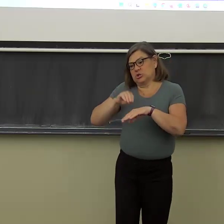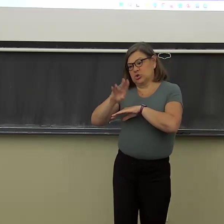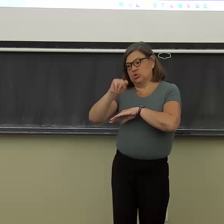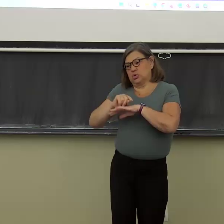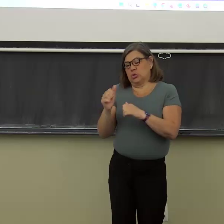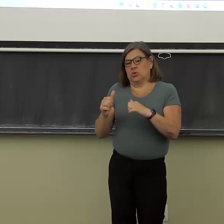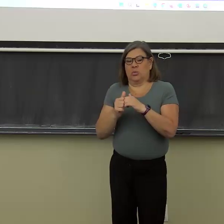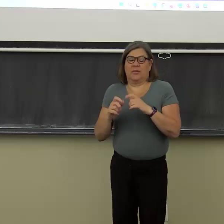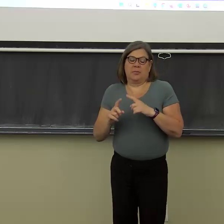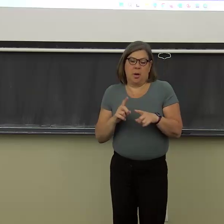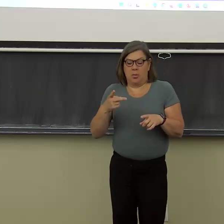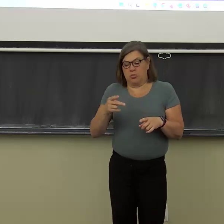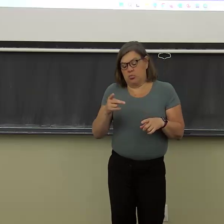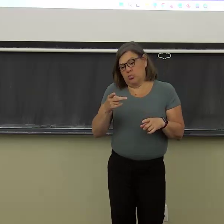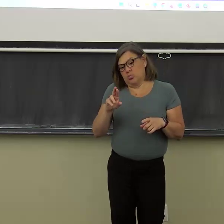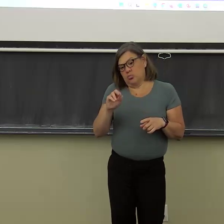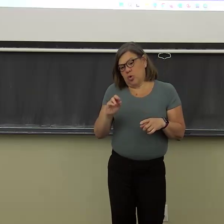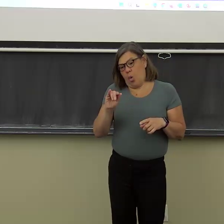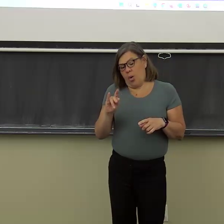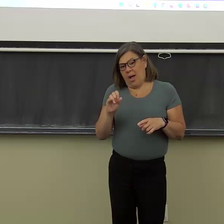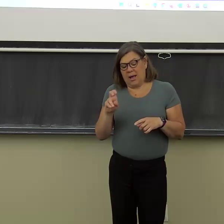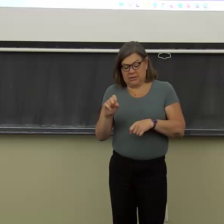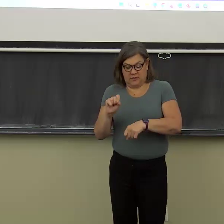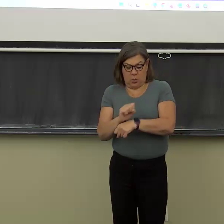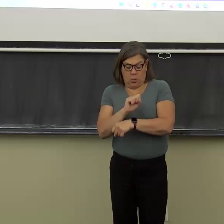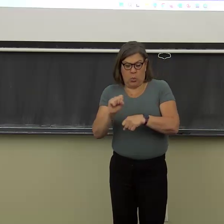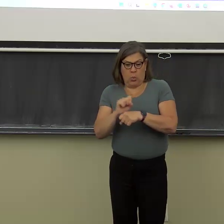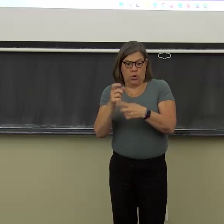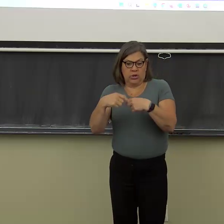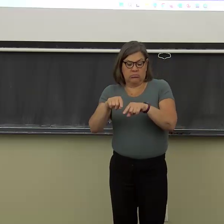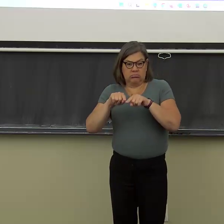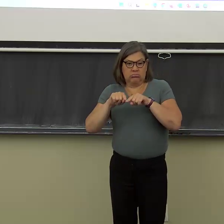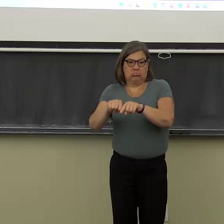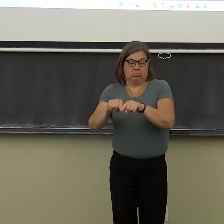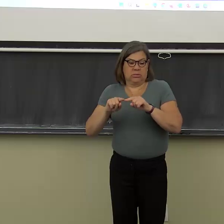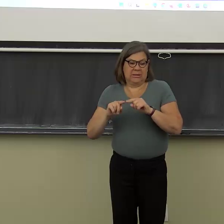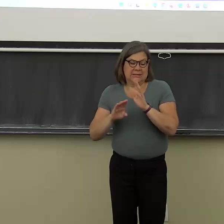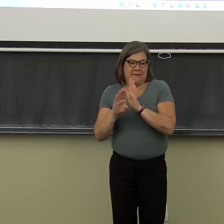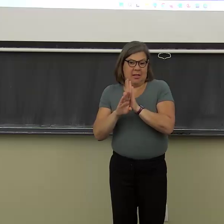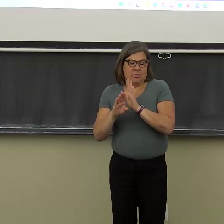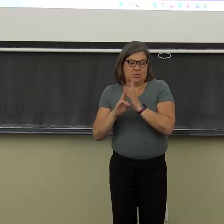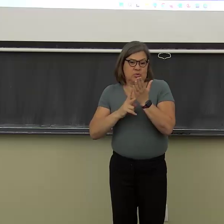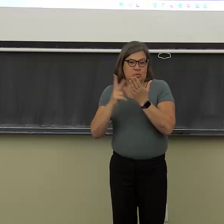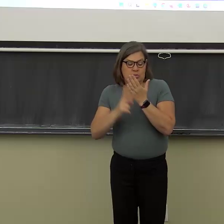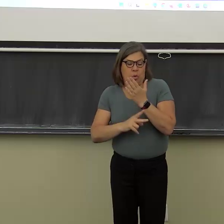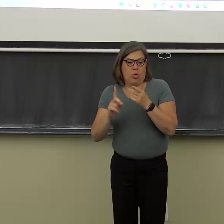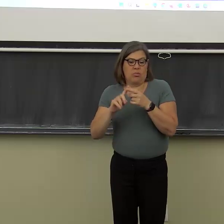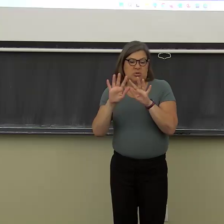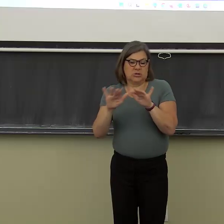but proactively working alongside developers, programmers, and so